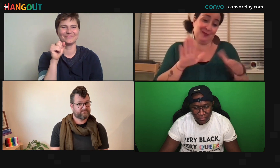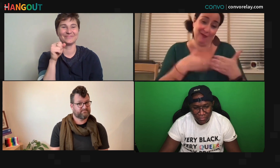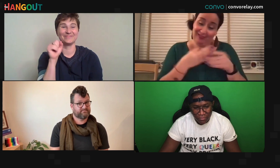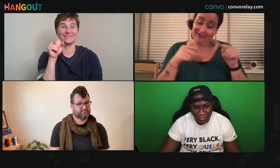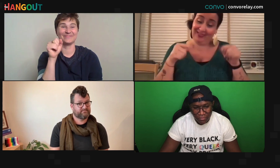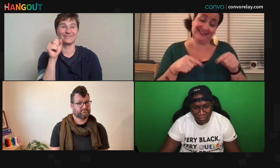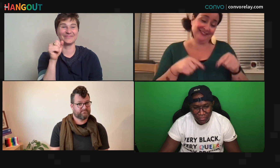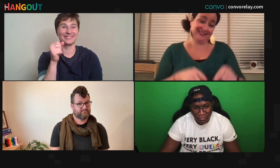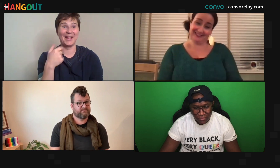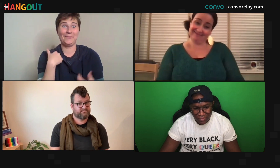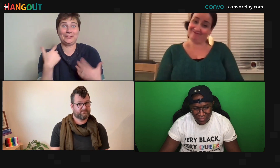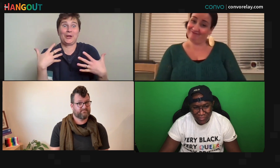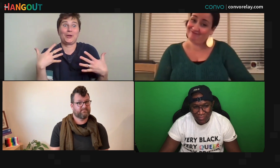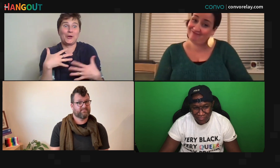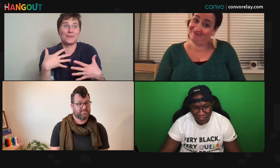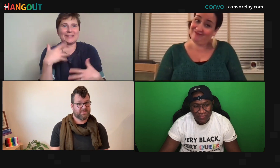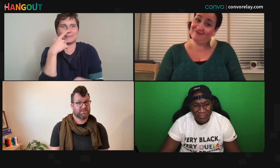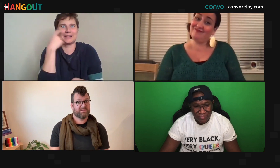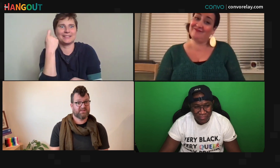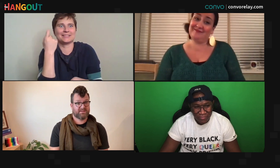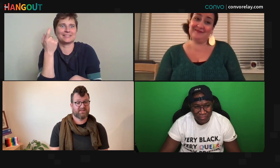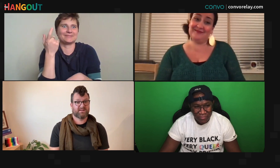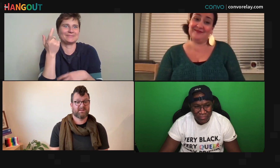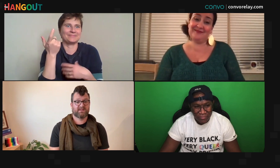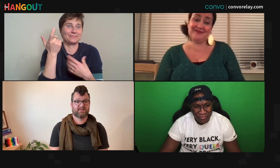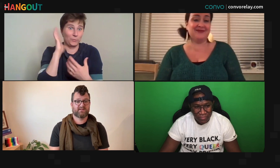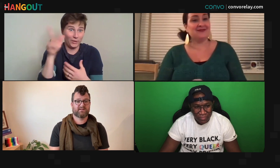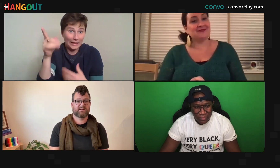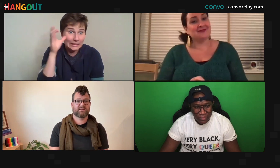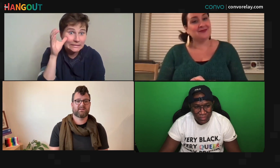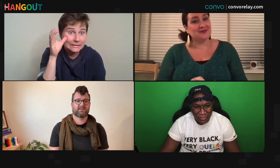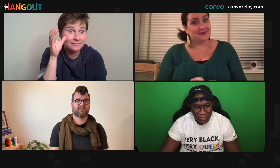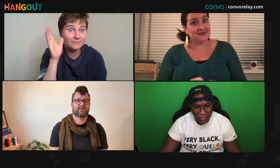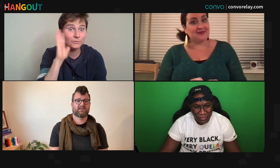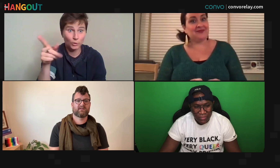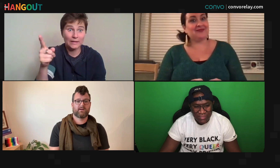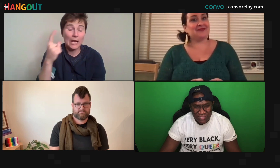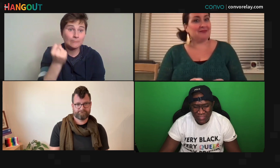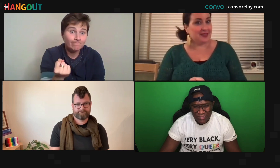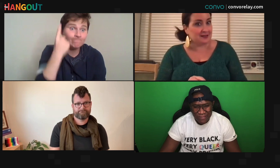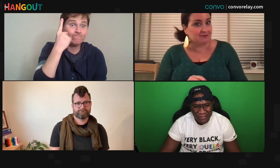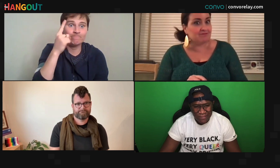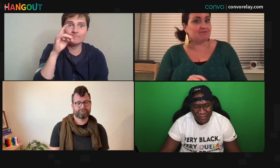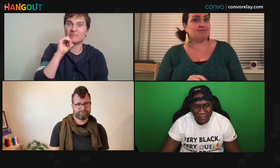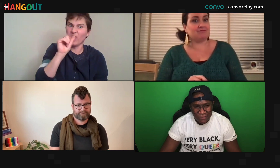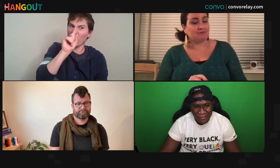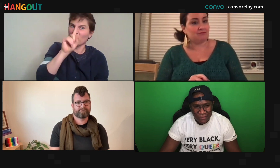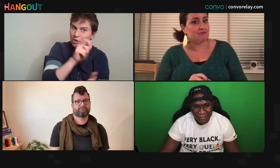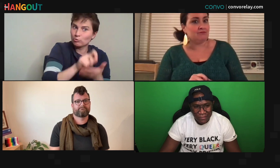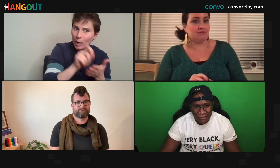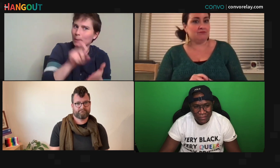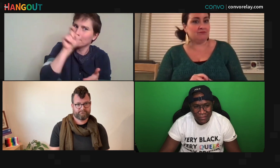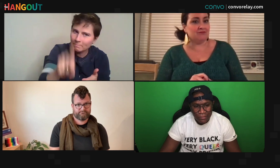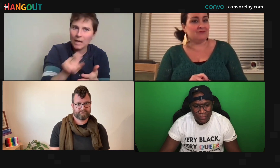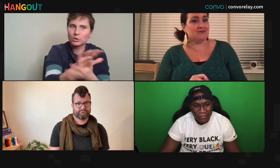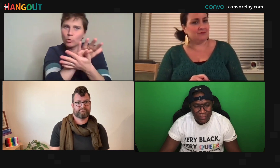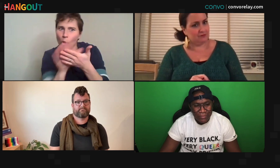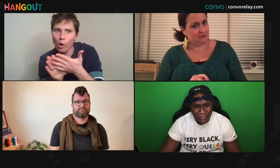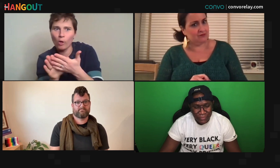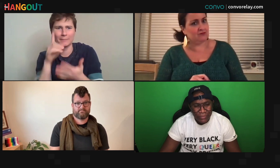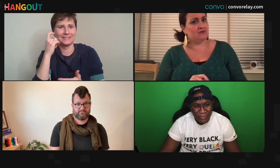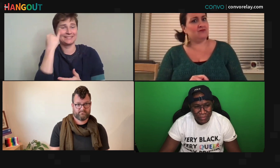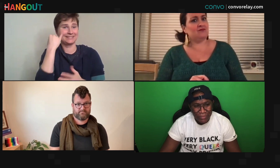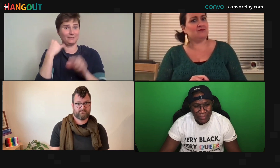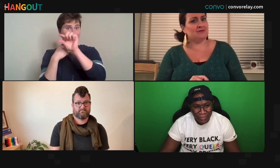different representation. So they recruited the absolute right person for this. I was nervous. I was wondering, would they listen? Would they even understand? Not